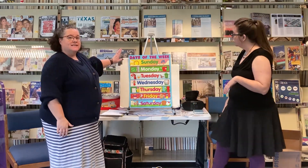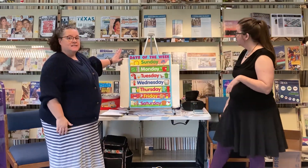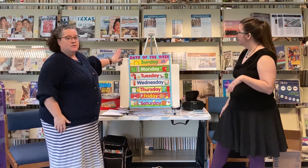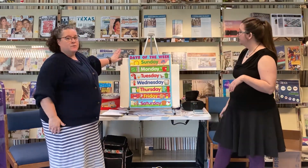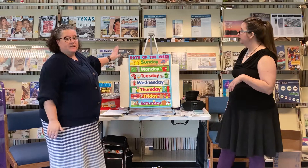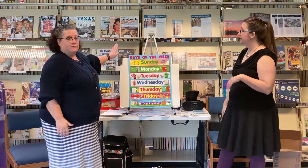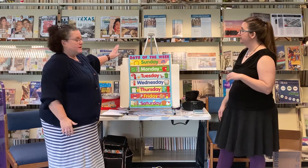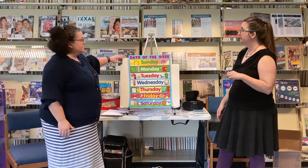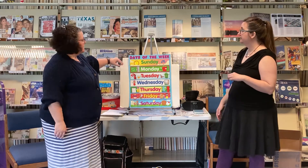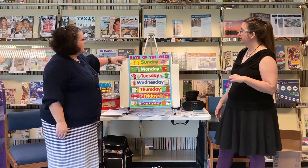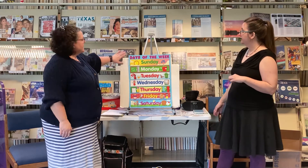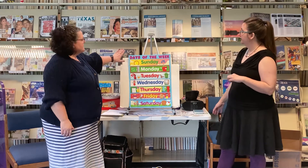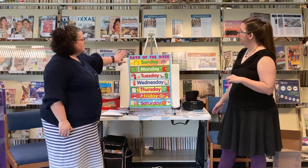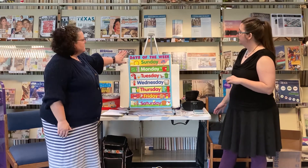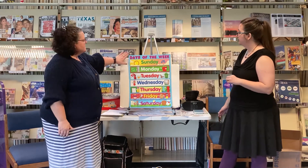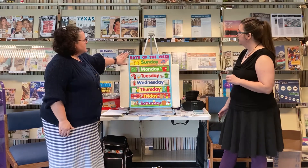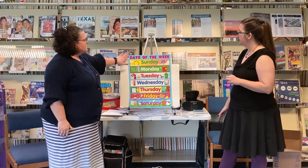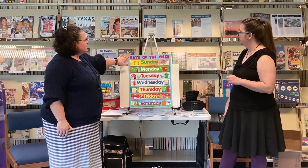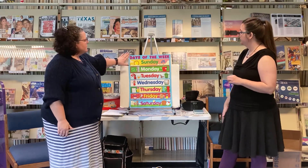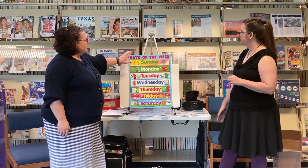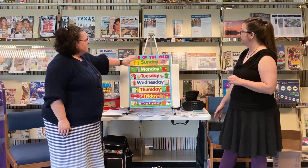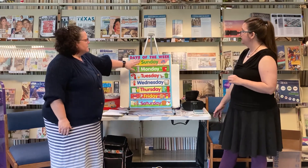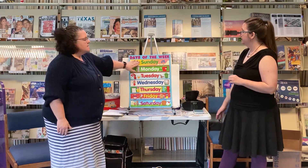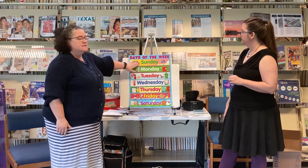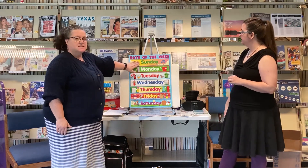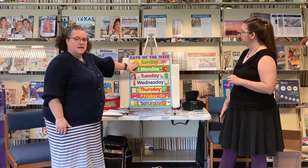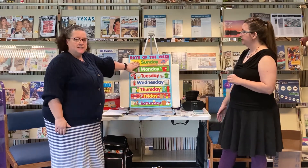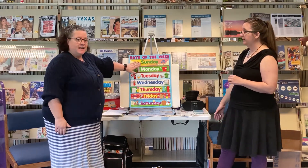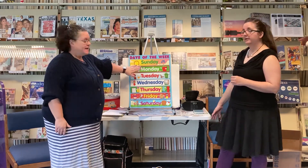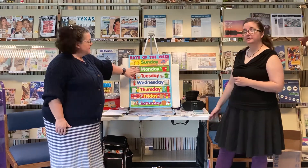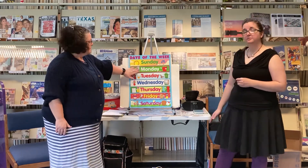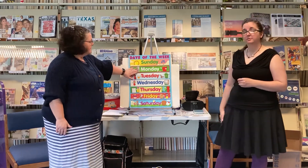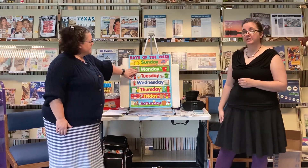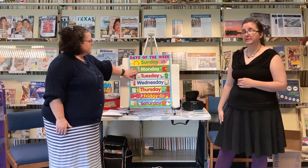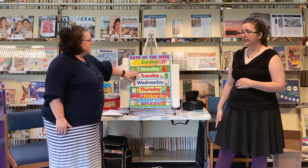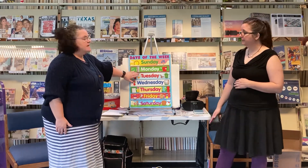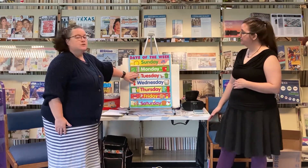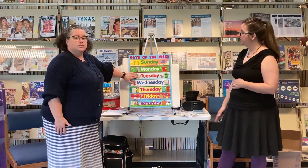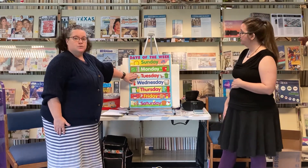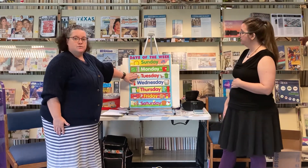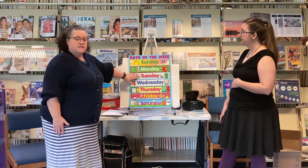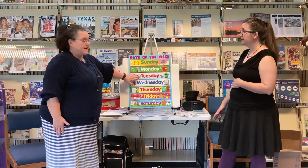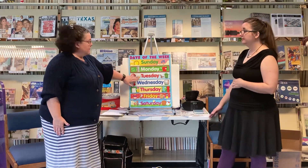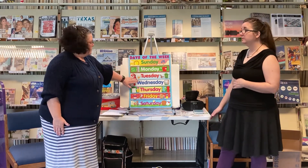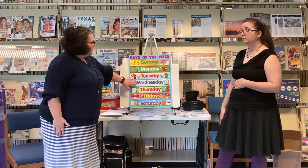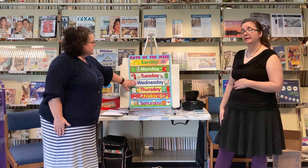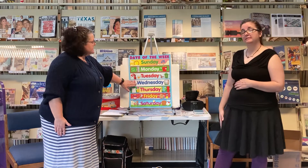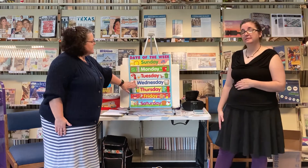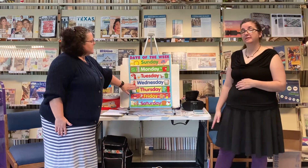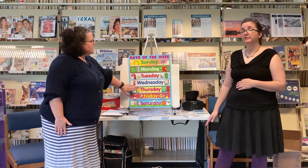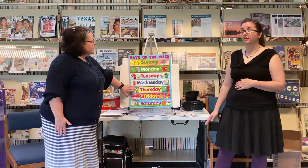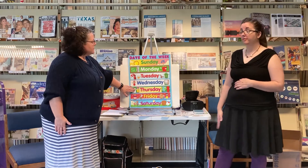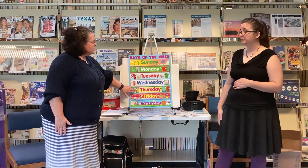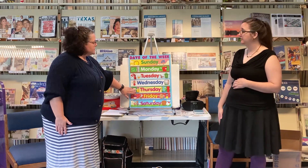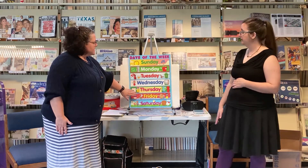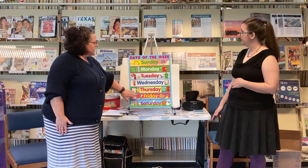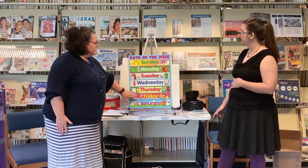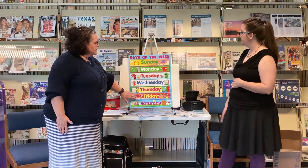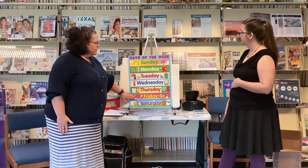days of the week, friends, okay? Days of the week. Sunday, Monday, Tuesday, Wednesday, Thursday,